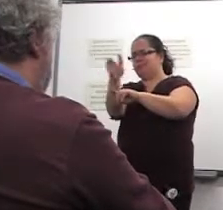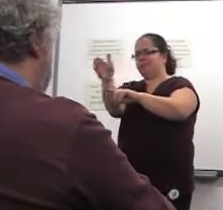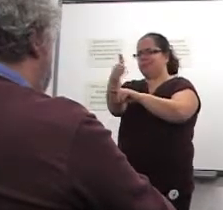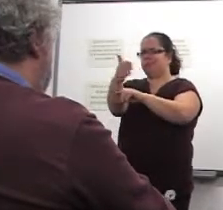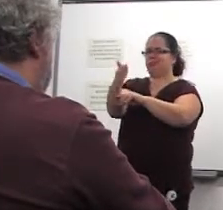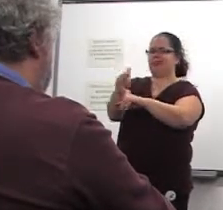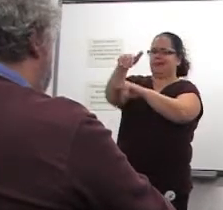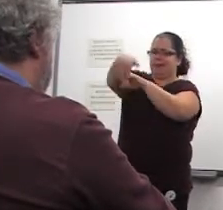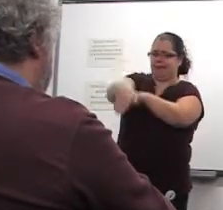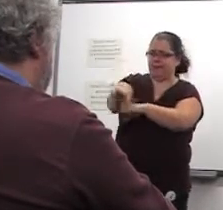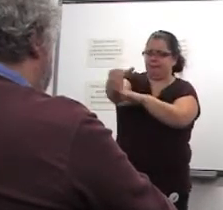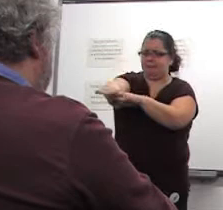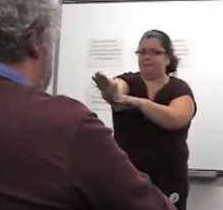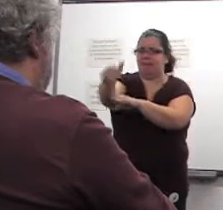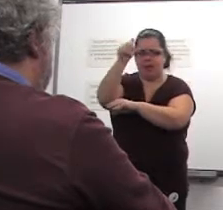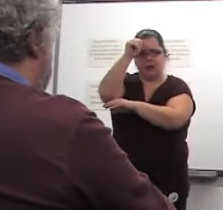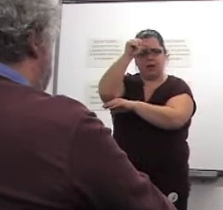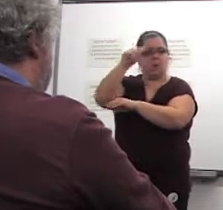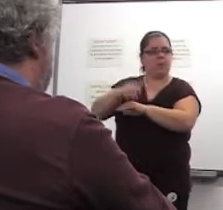the dips."